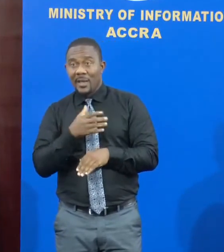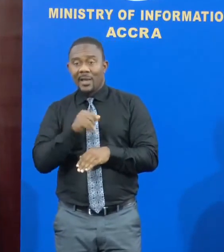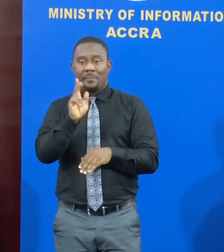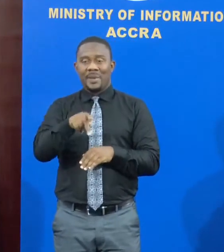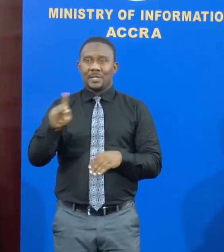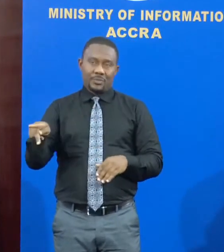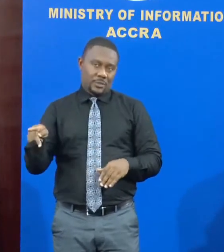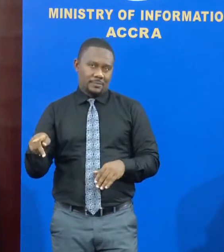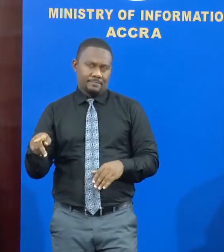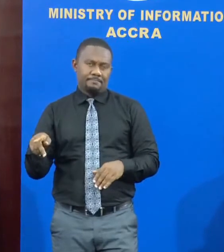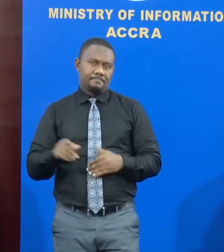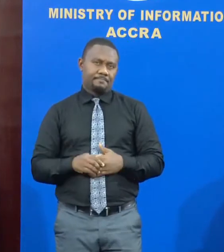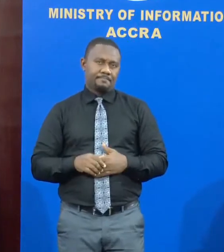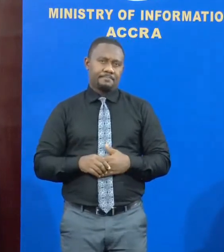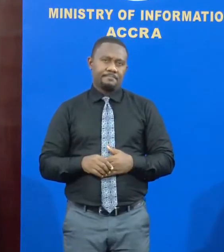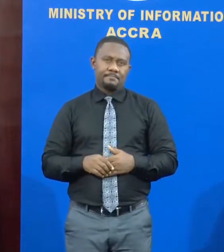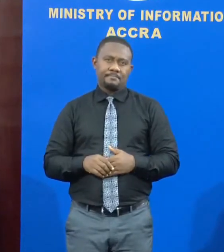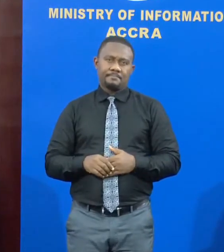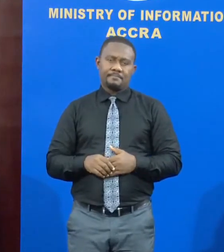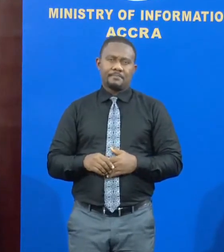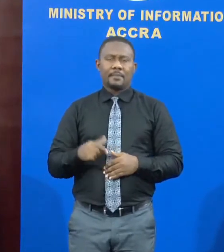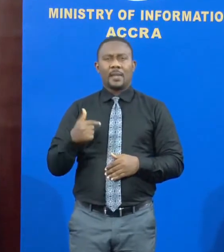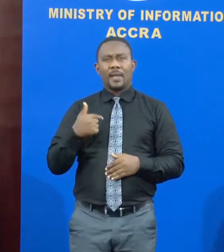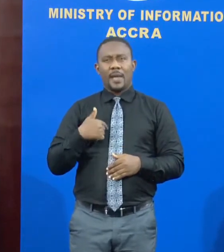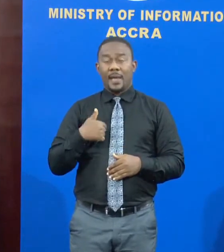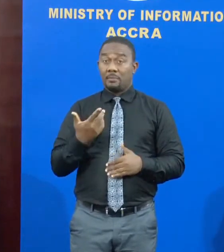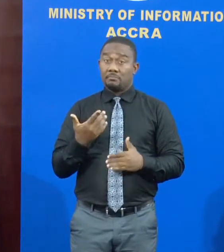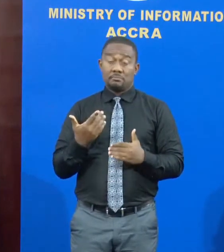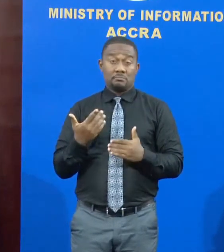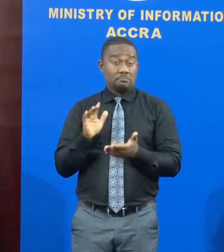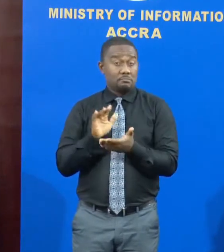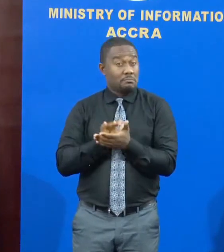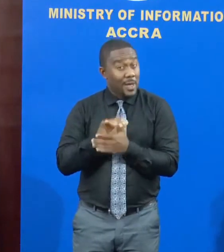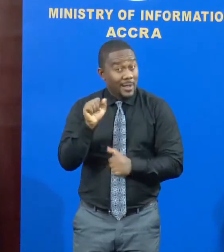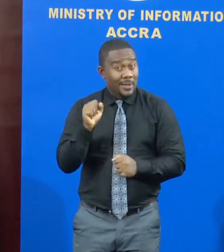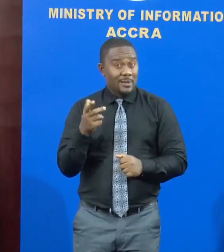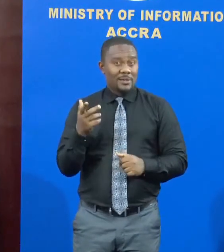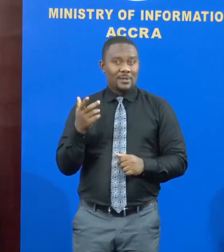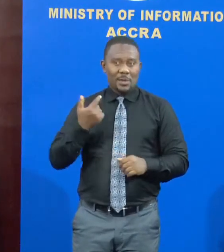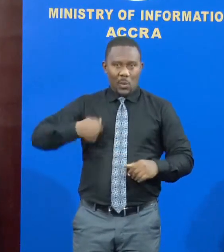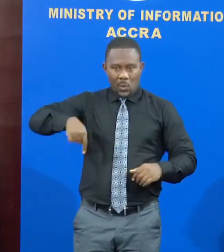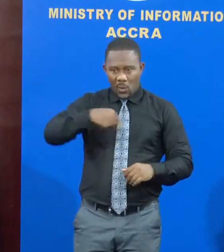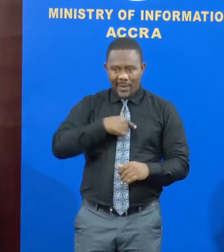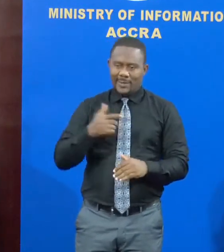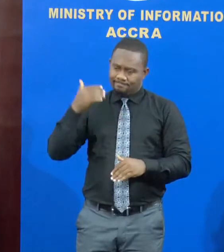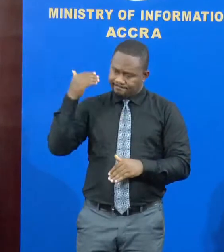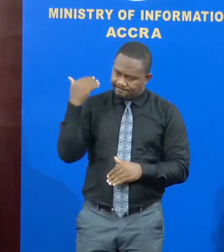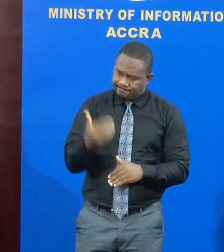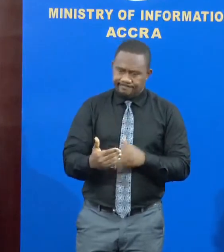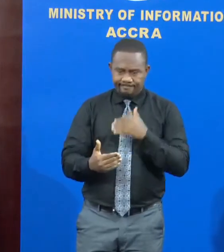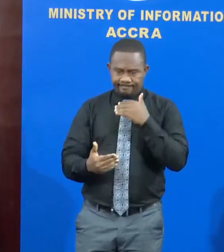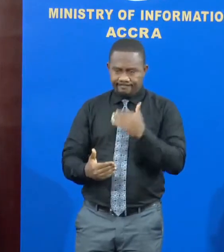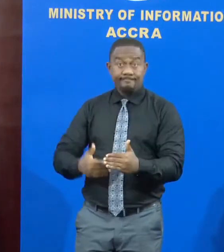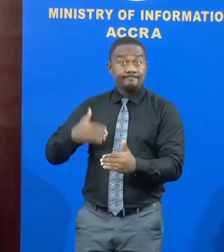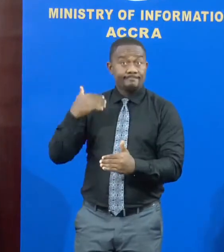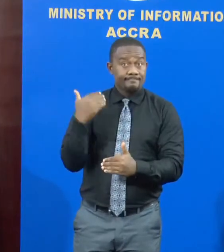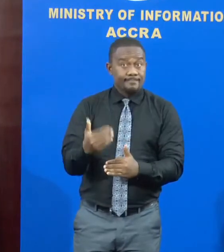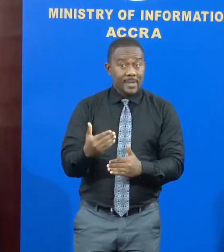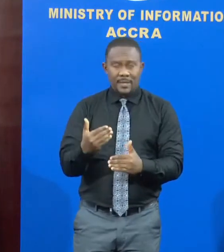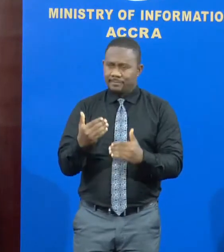unquote. Ladies and gentlemen, it is my fervent belief that we are firmly on the path